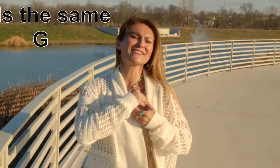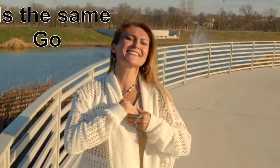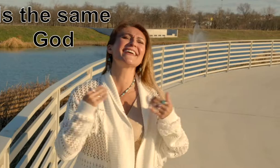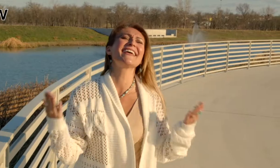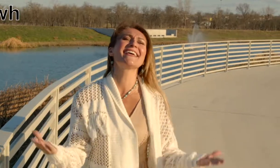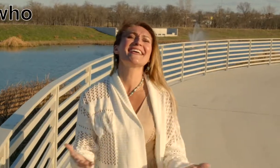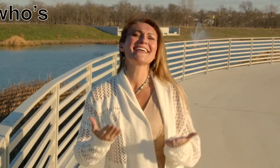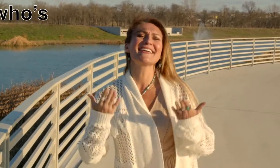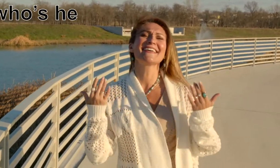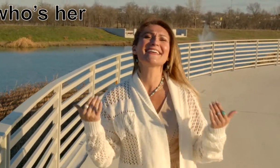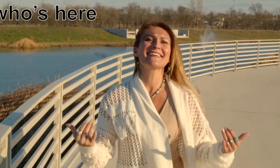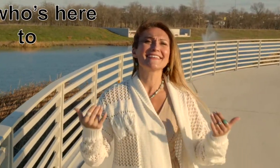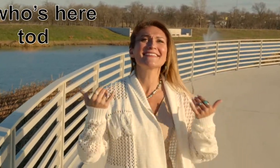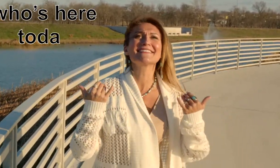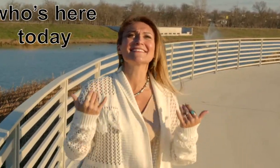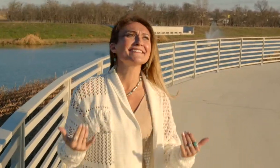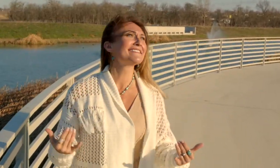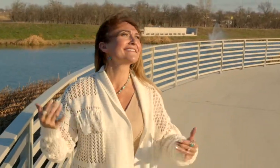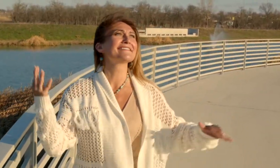who's here today.